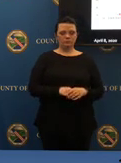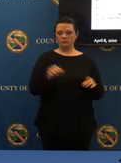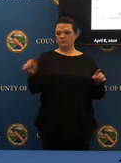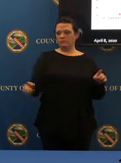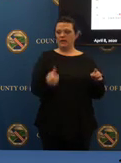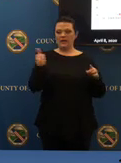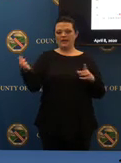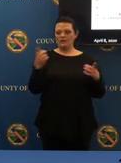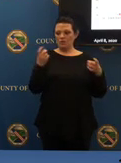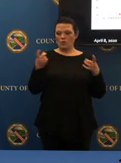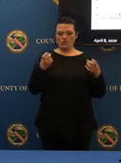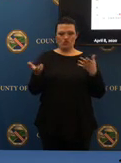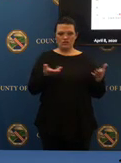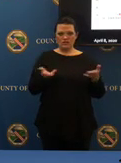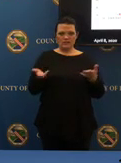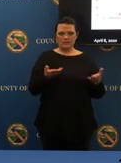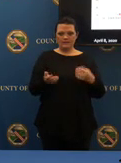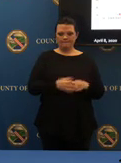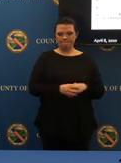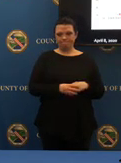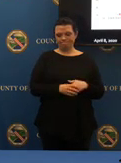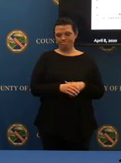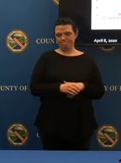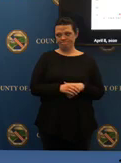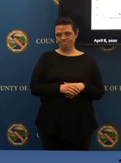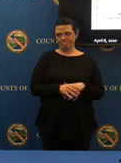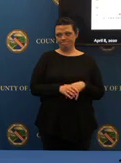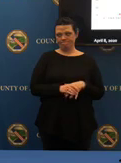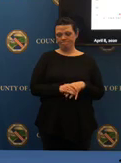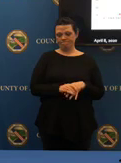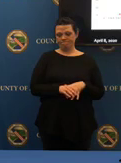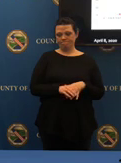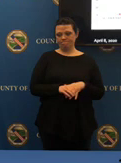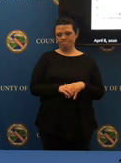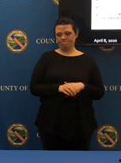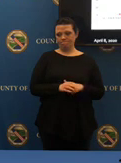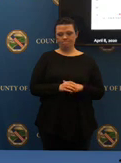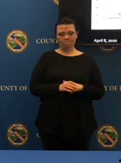any other questions from members of the media, including those I may not have identified?